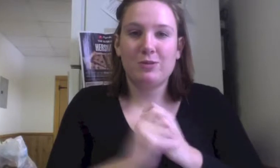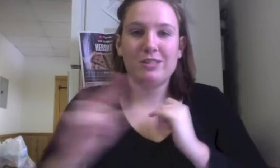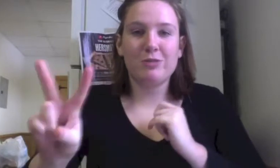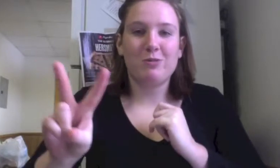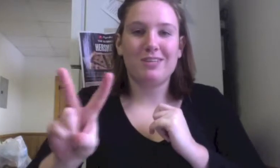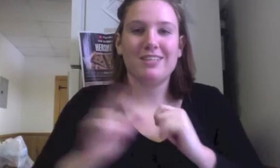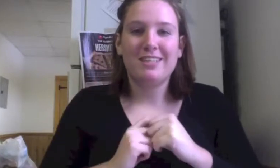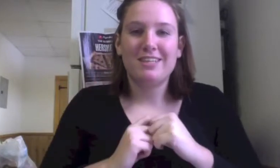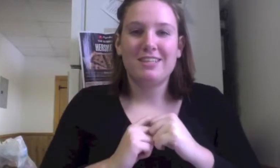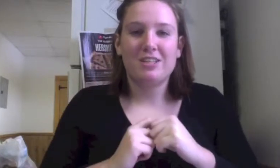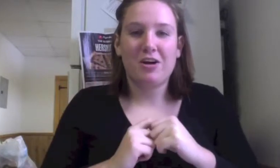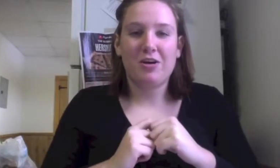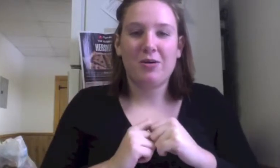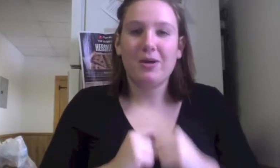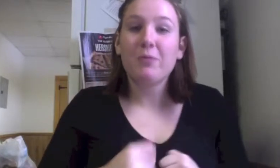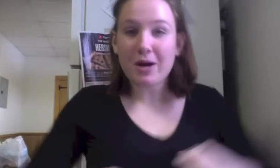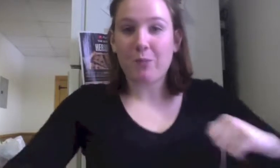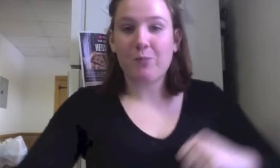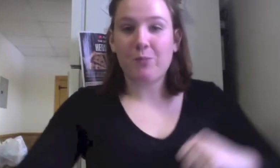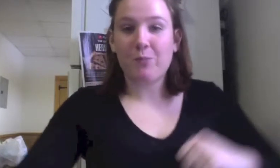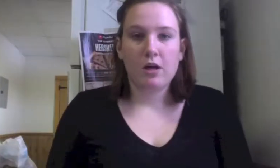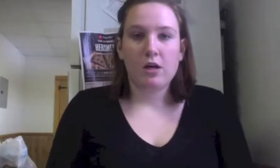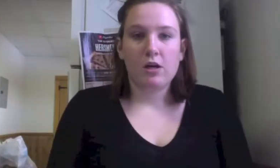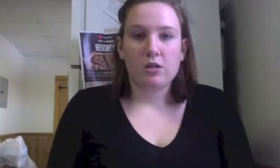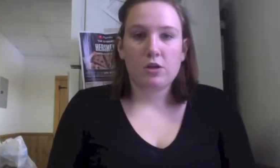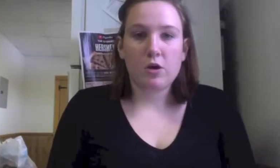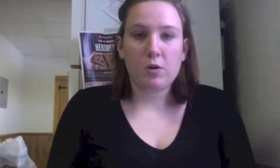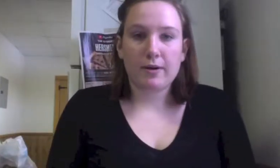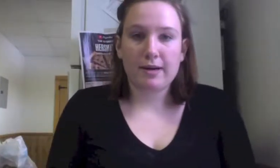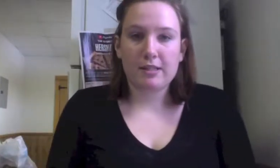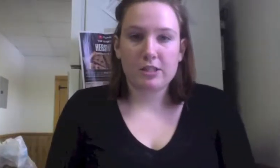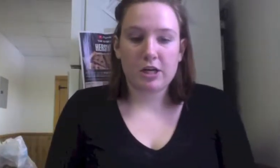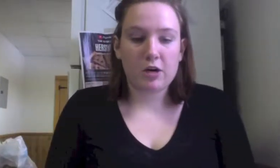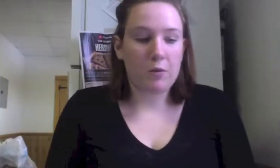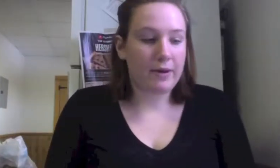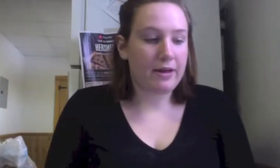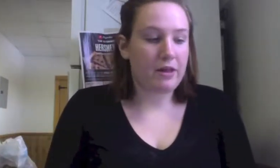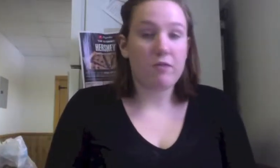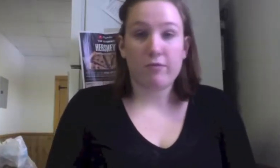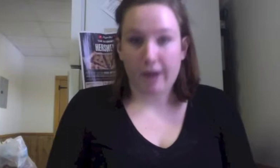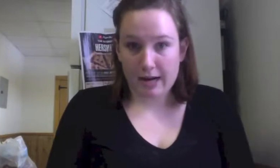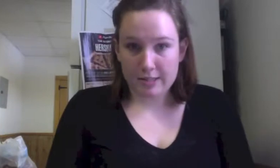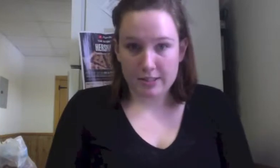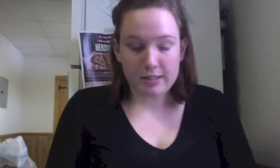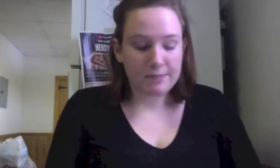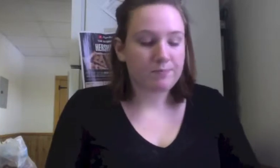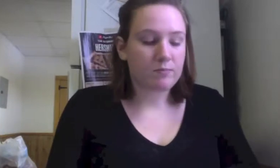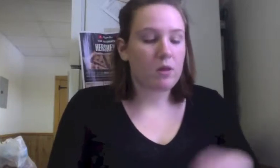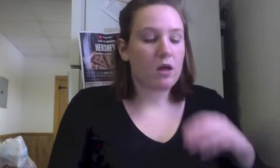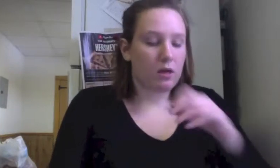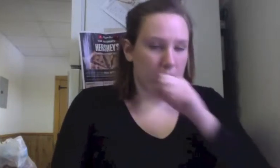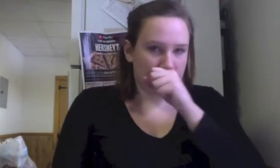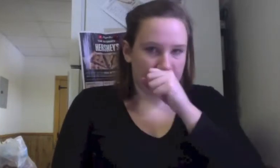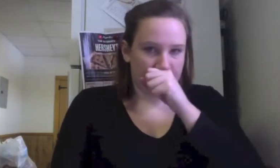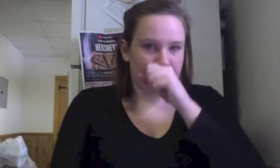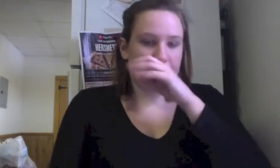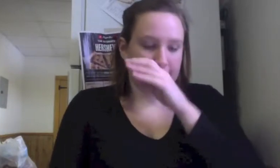two. So here we go. So we're going to start with fractions. Excuse